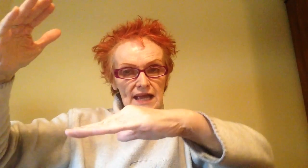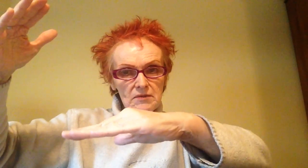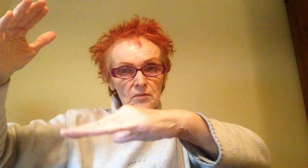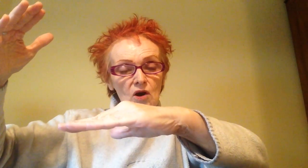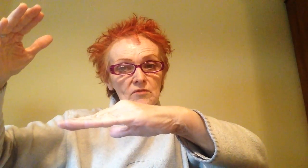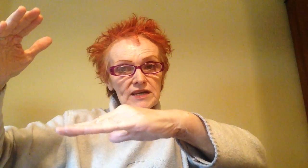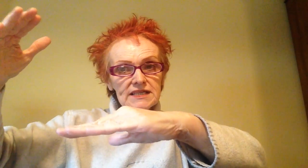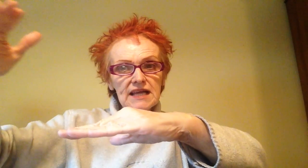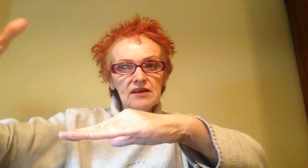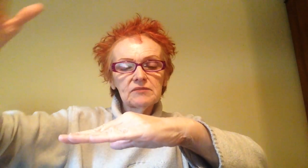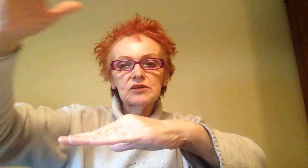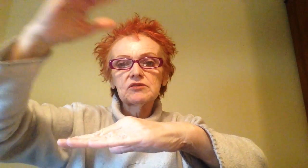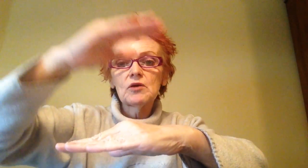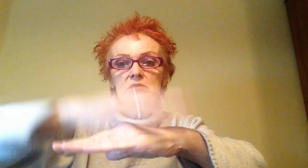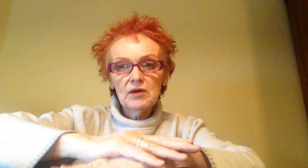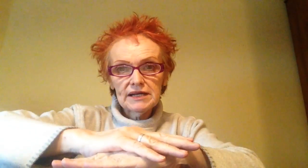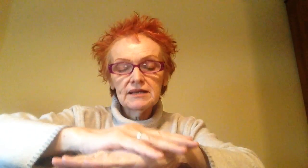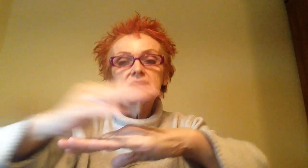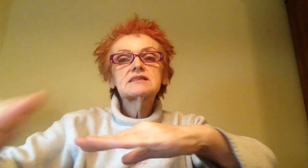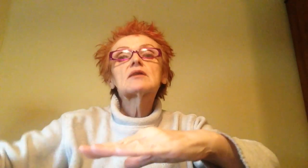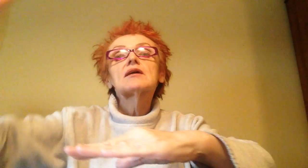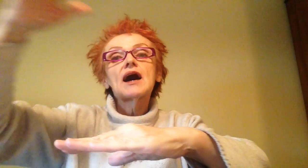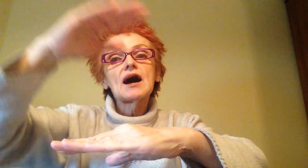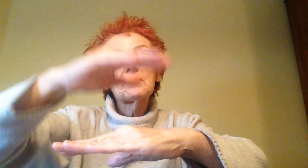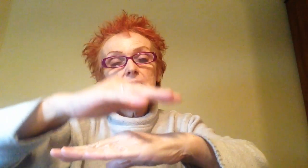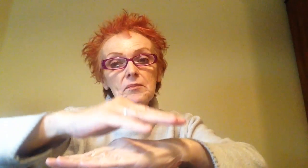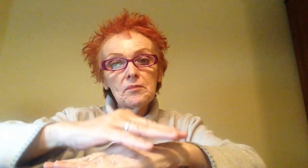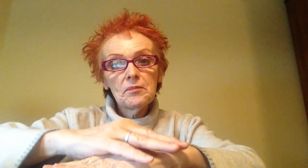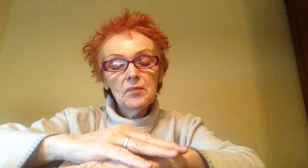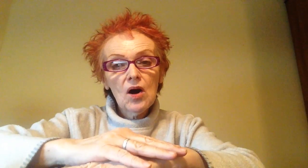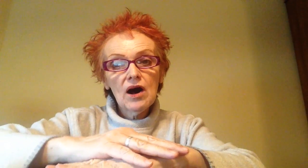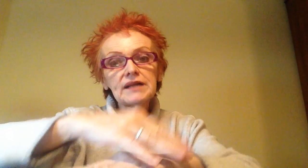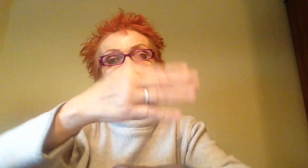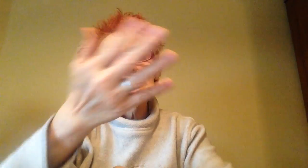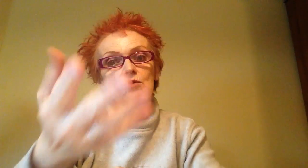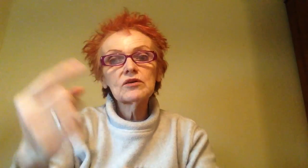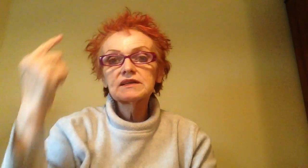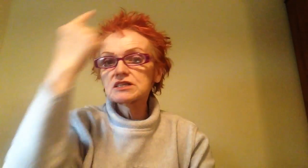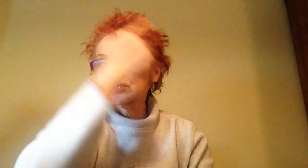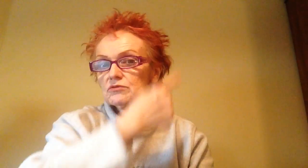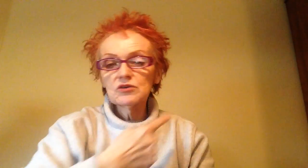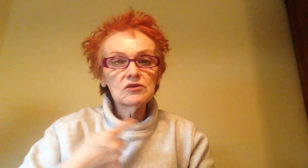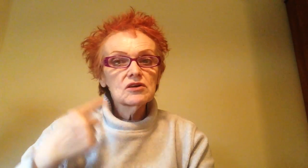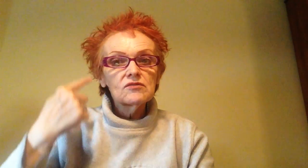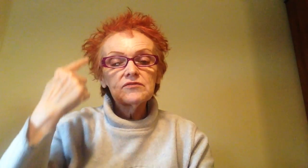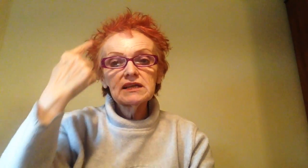hand, palm facing down, and bring your other palm upon it. So upon your, and then just circle your index